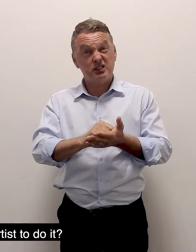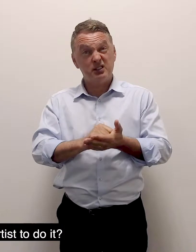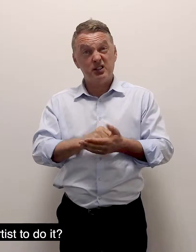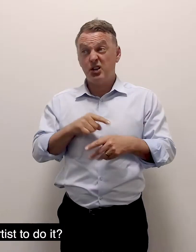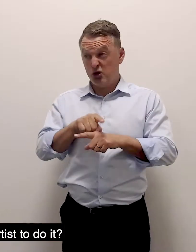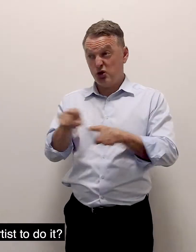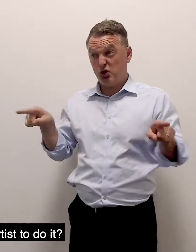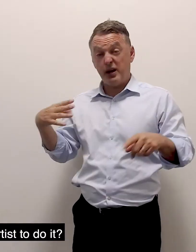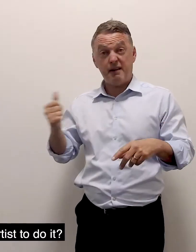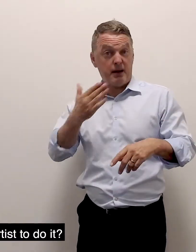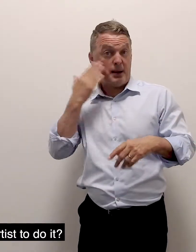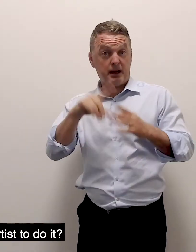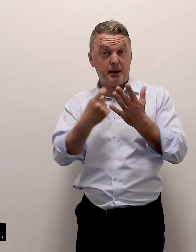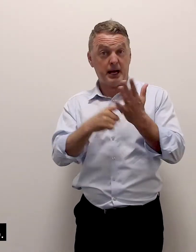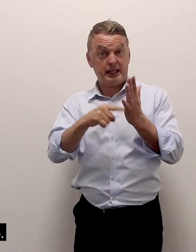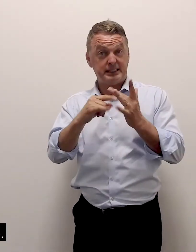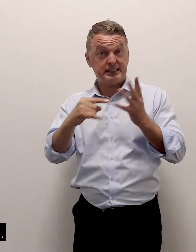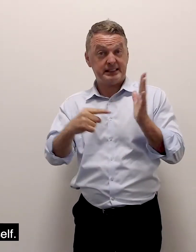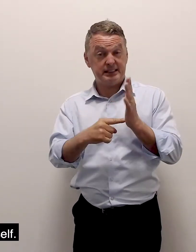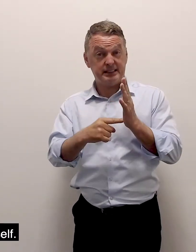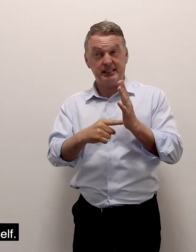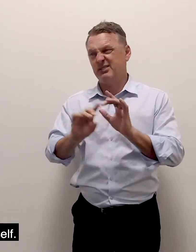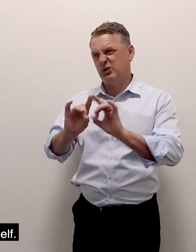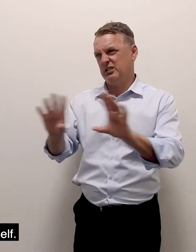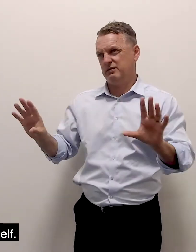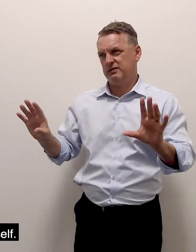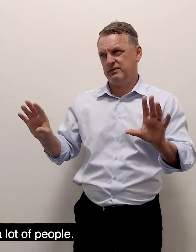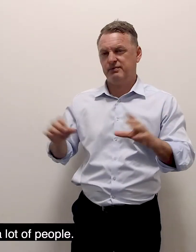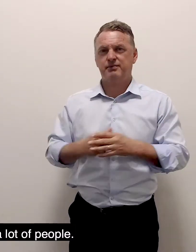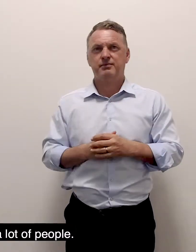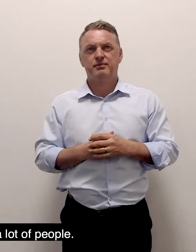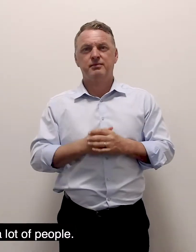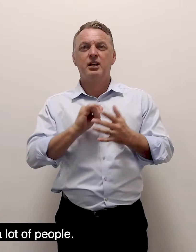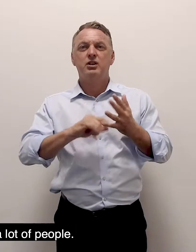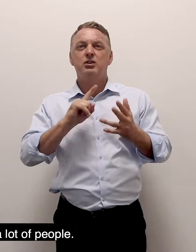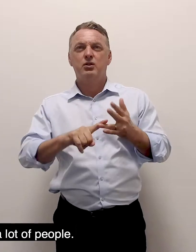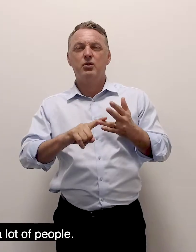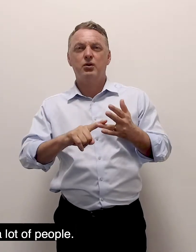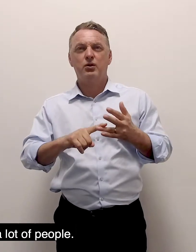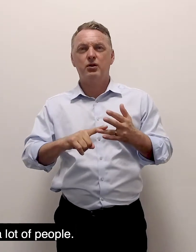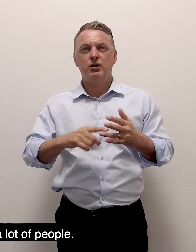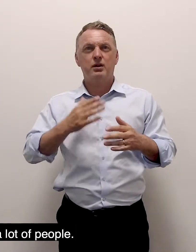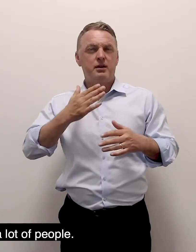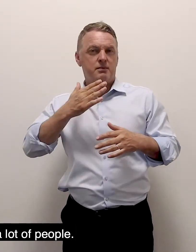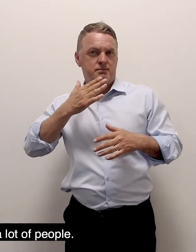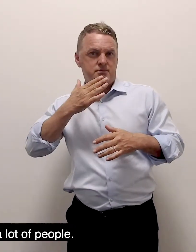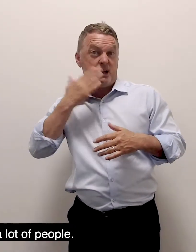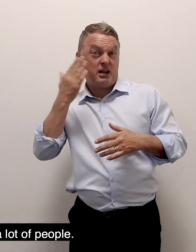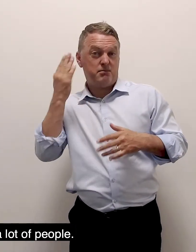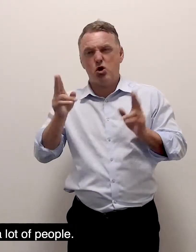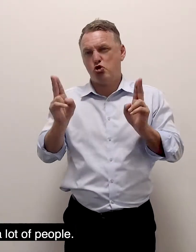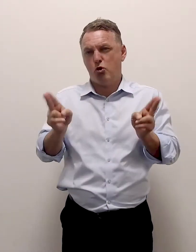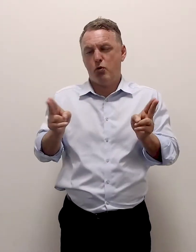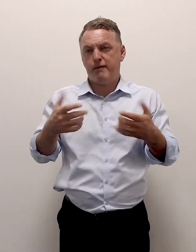Do you get a makeup artist to do it? No. You do it yourself. So makeup is a norm for a lot